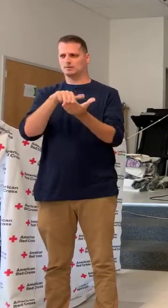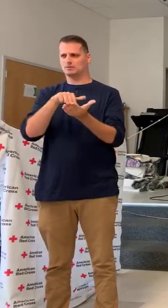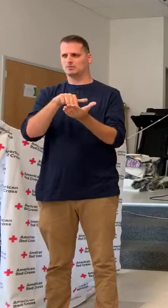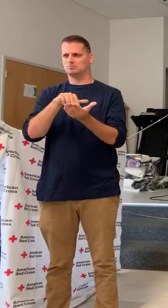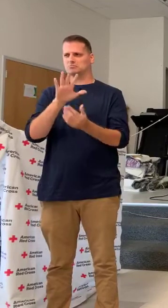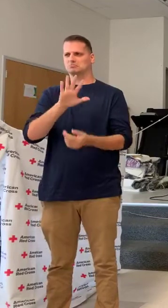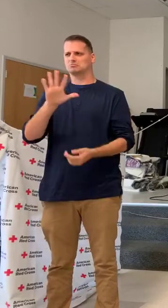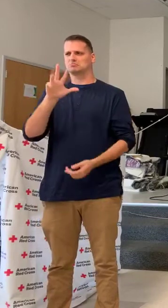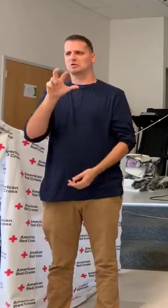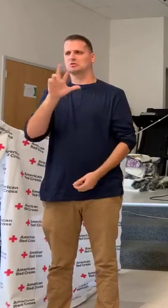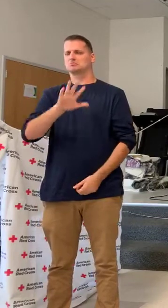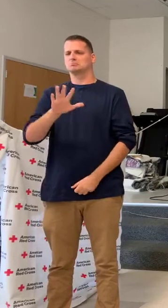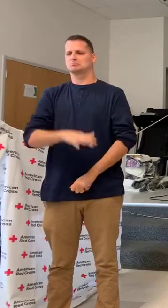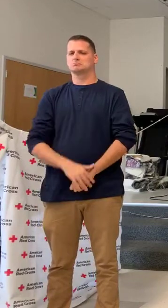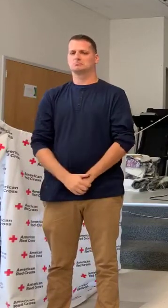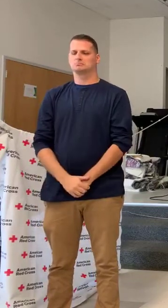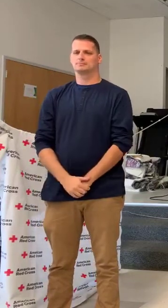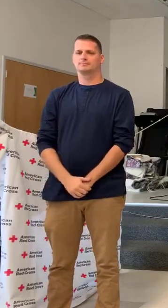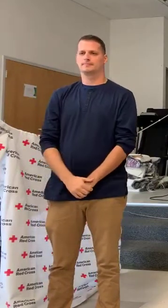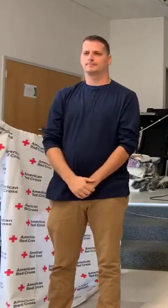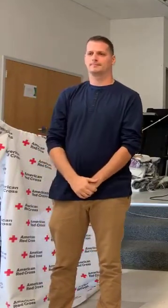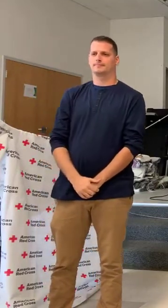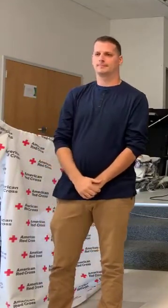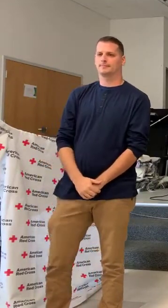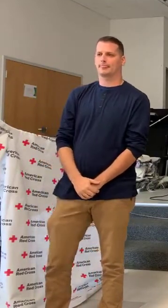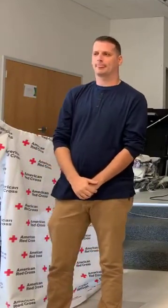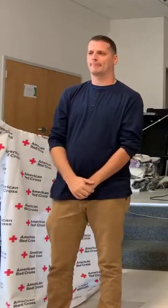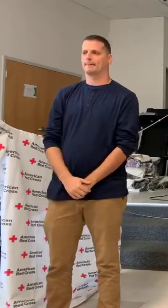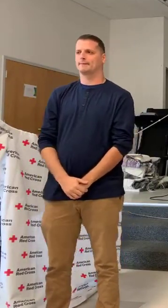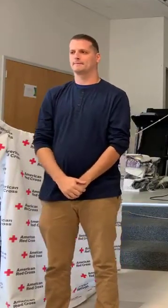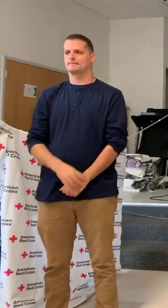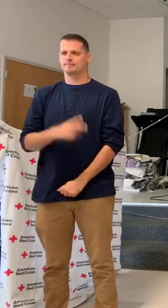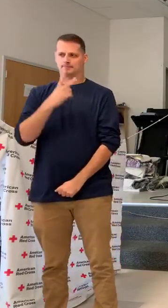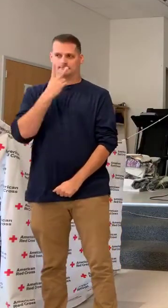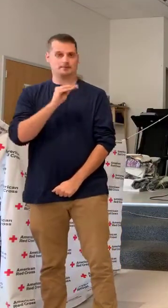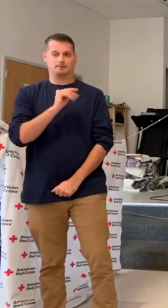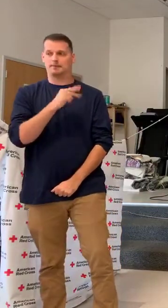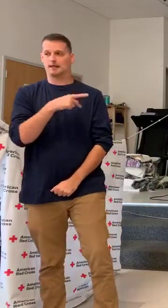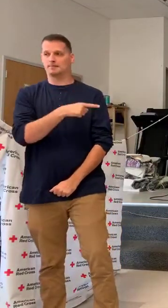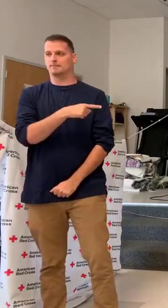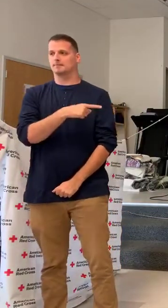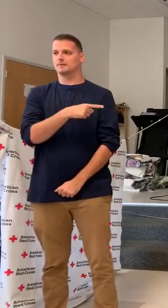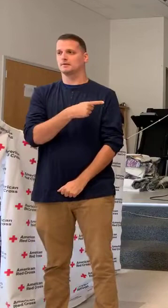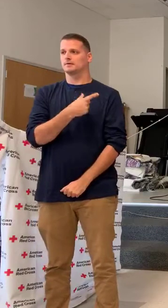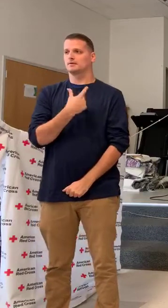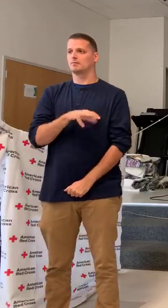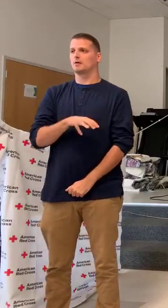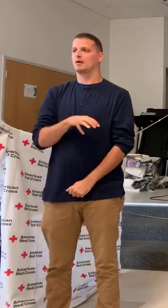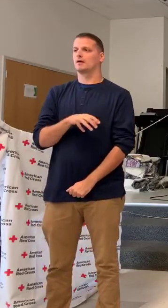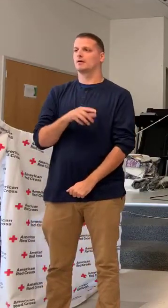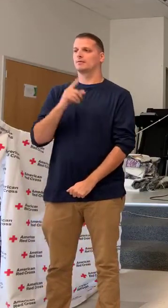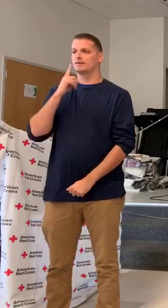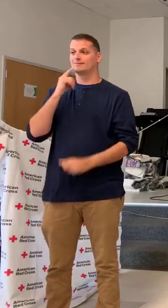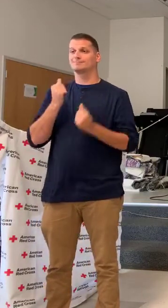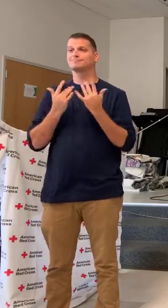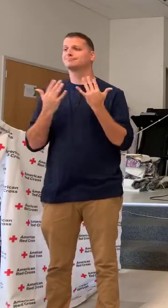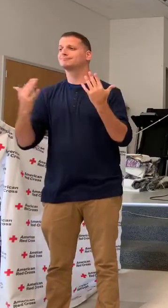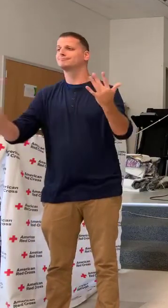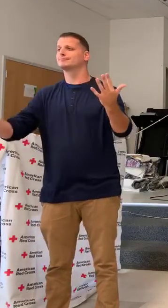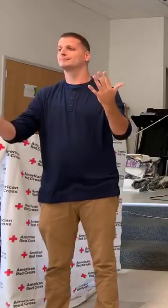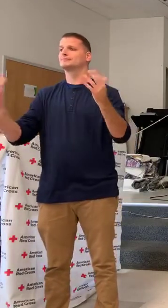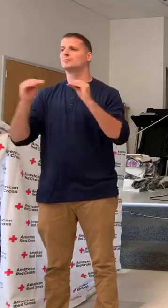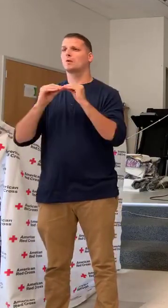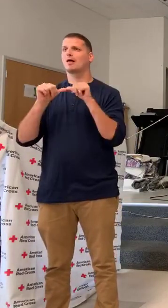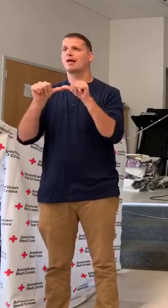that footprint here. And I just don't want you to leave mentally here thinking this fire is moving out of its footprint